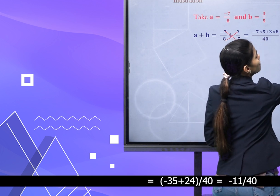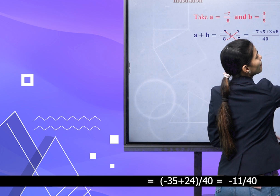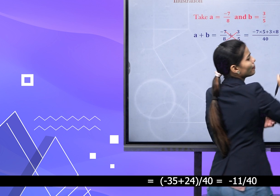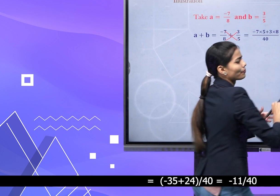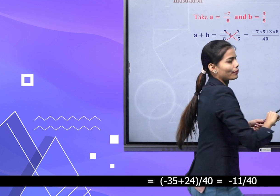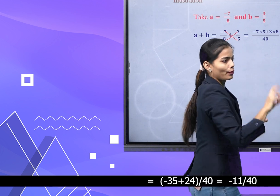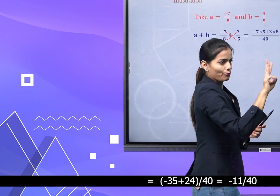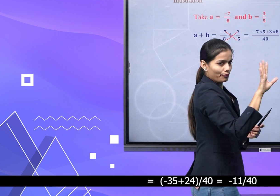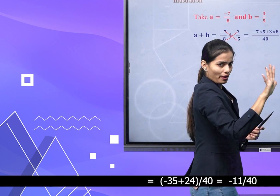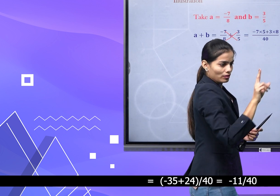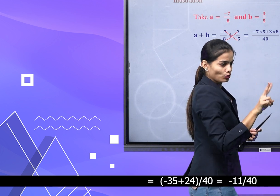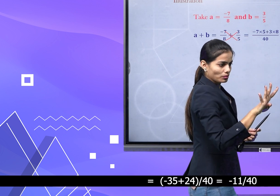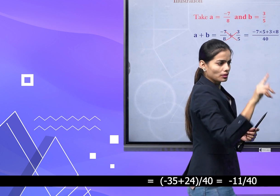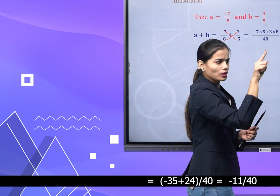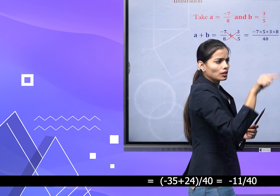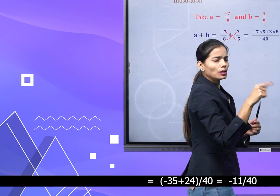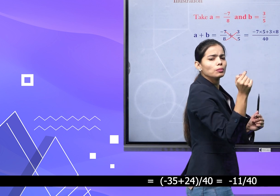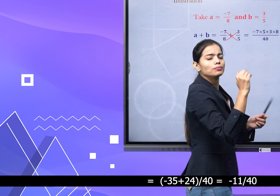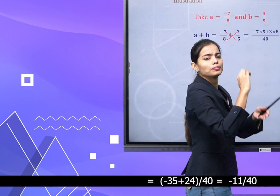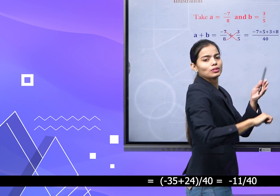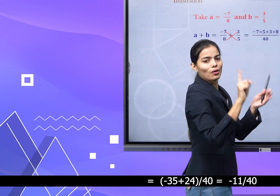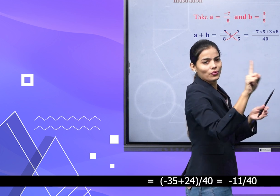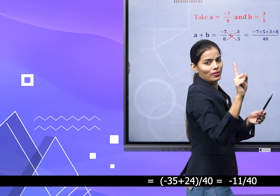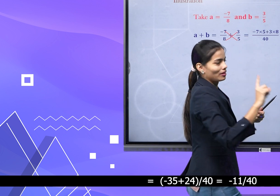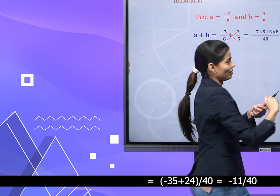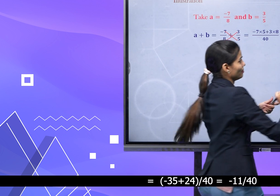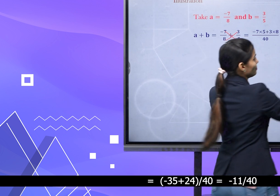Is equal to minus 11 by 40.